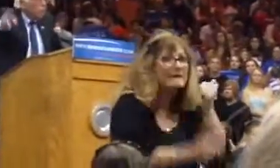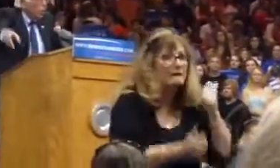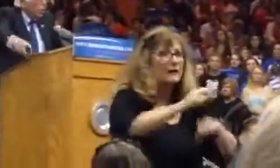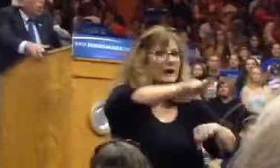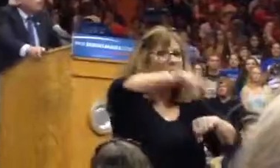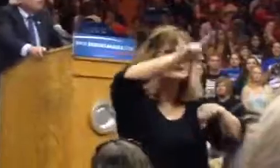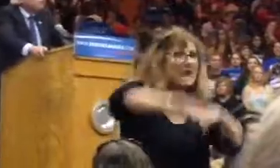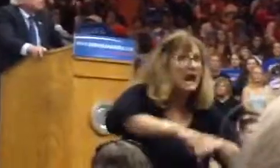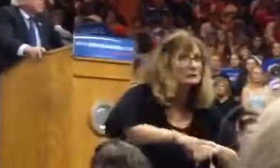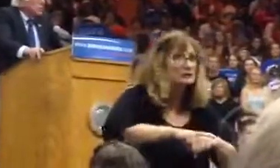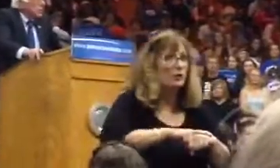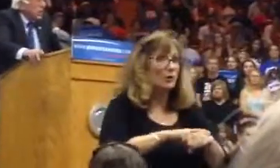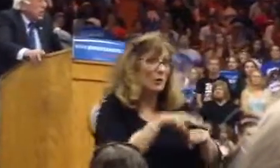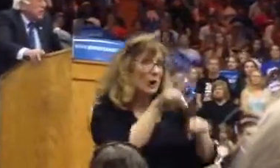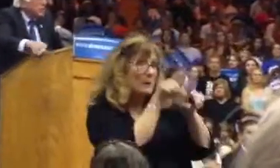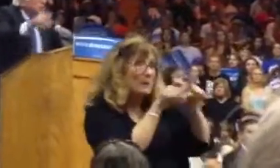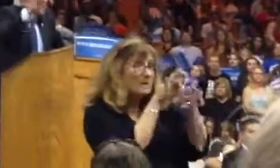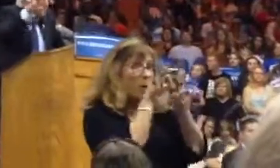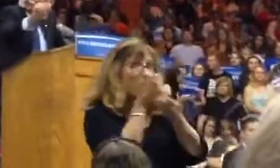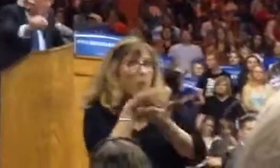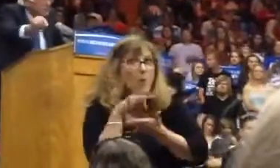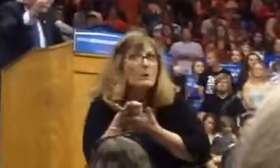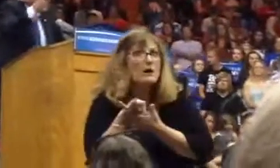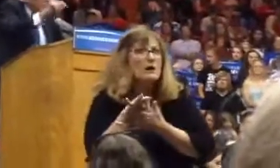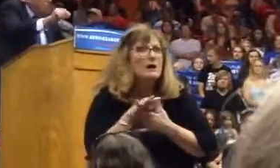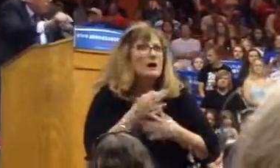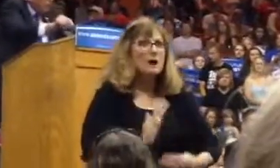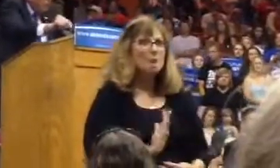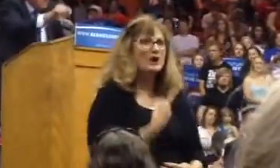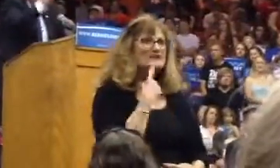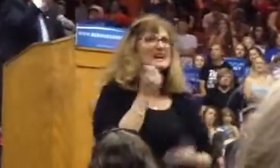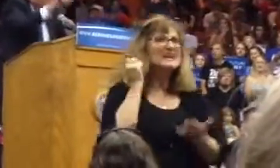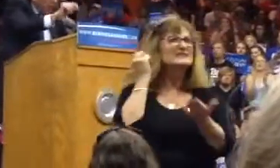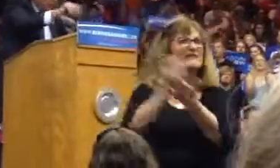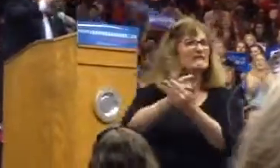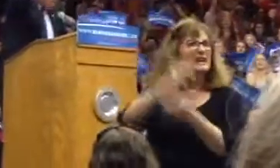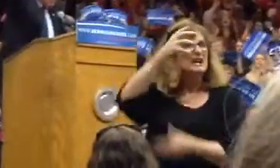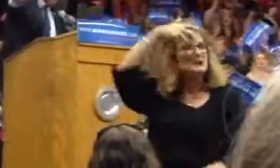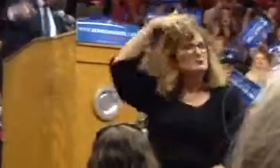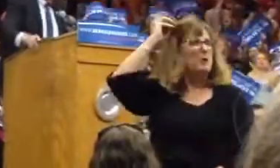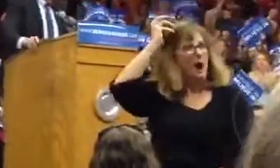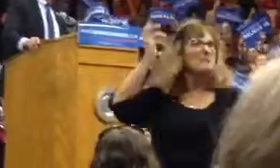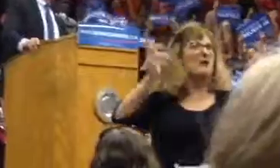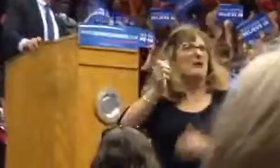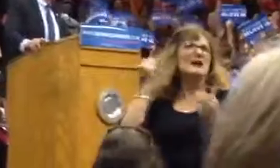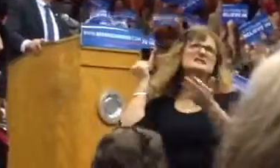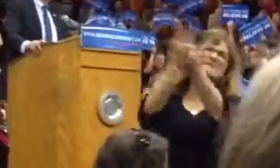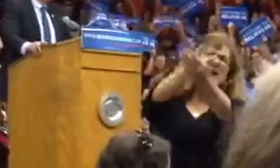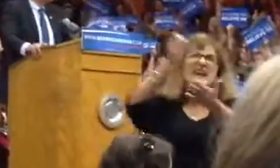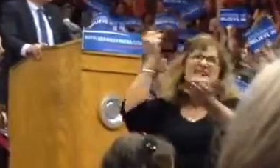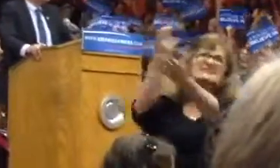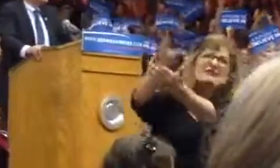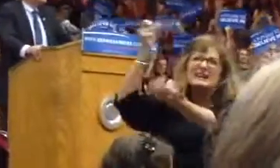national poll, Bernie Sanders defeats Donald Trump by big numbers.